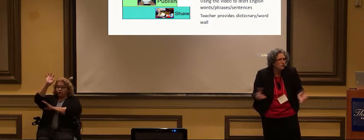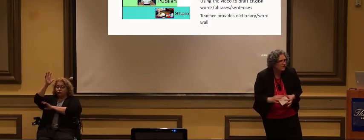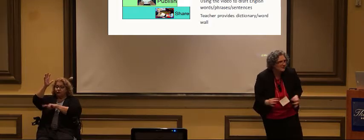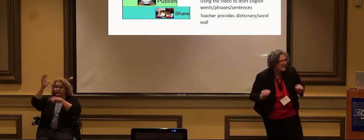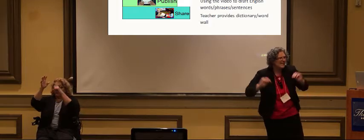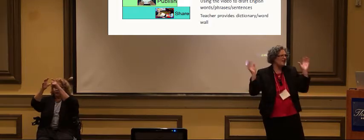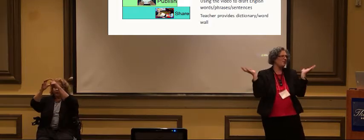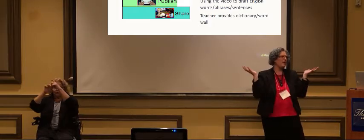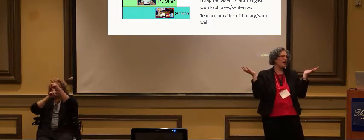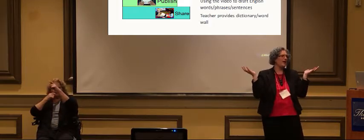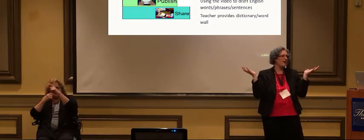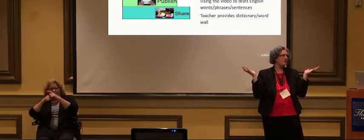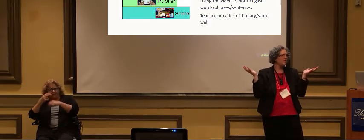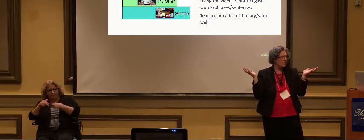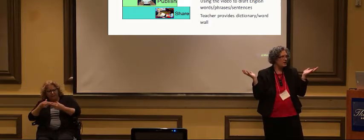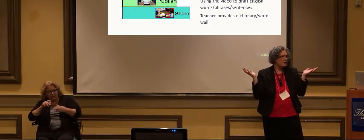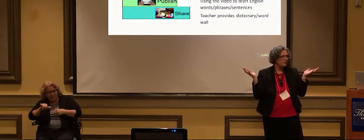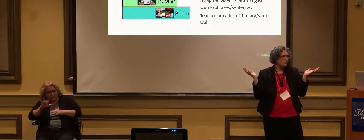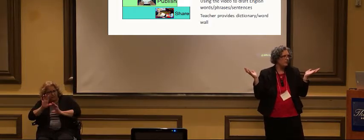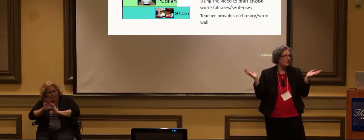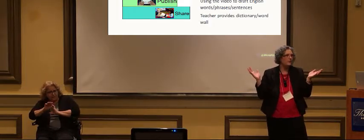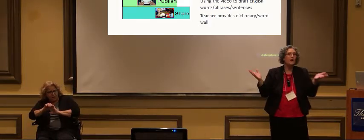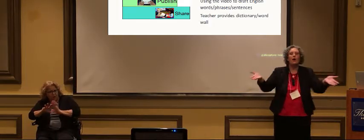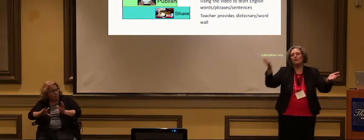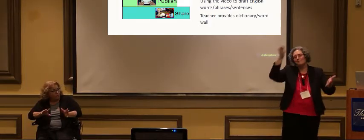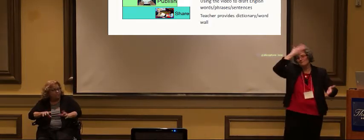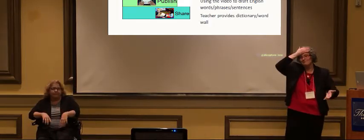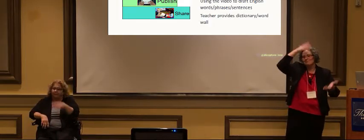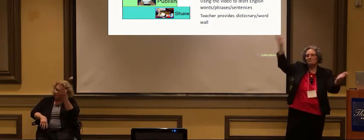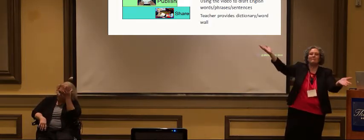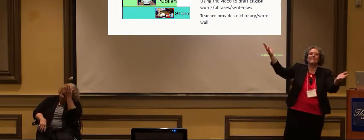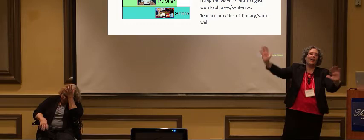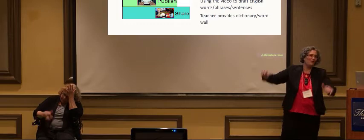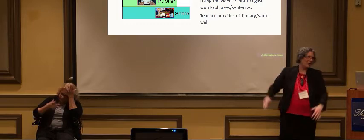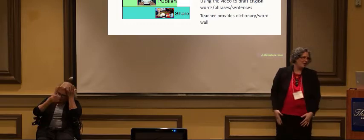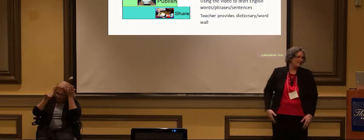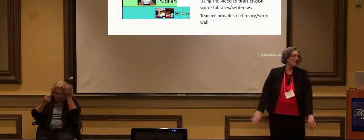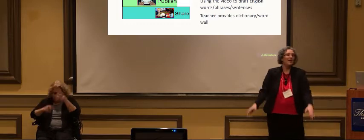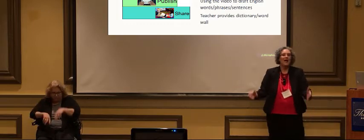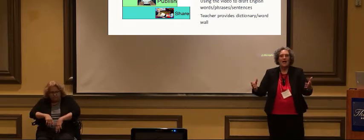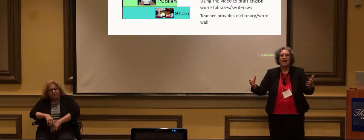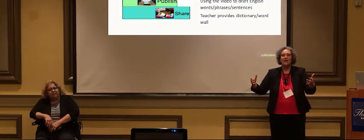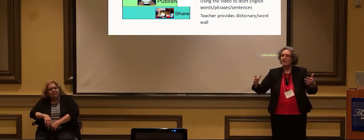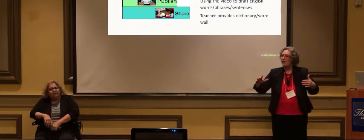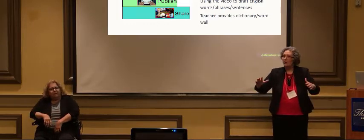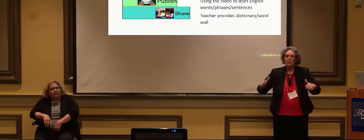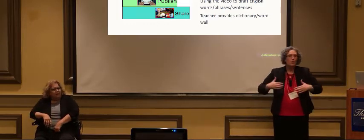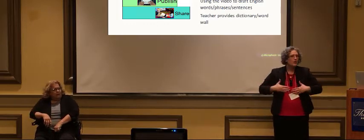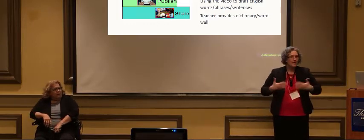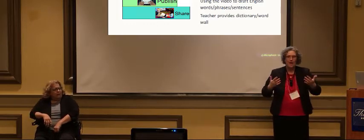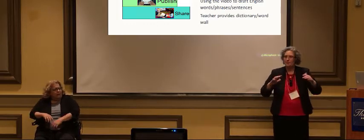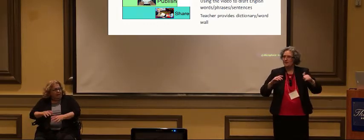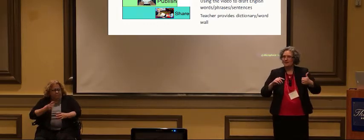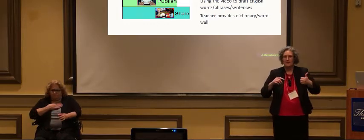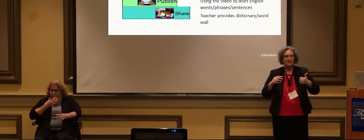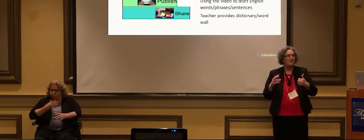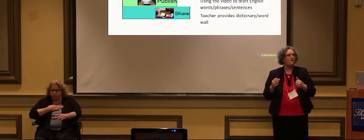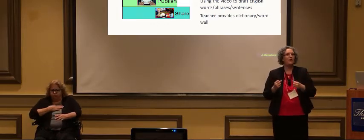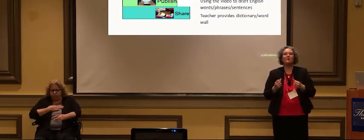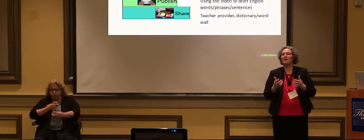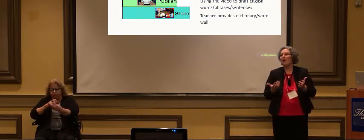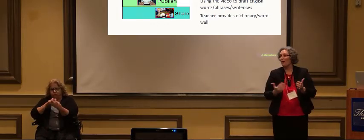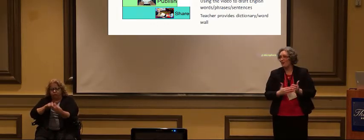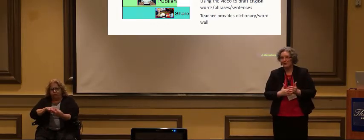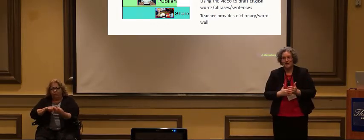but you didn't say anything about that in your video. And they're like, oh, I forgot. And they're more than happy to sit